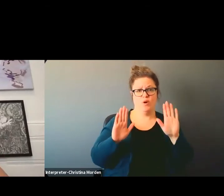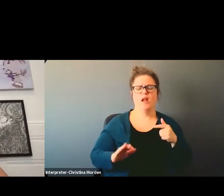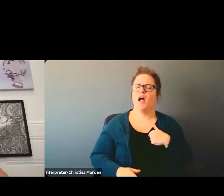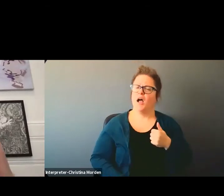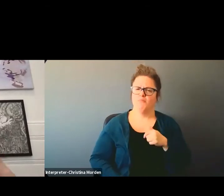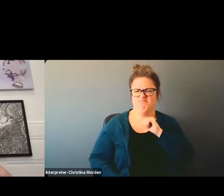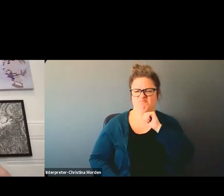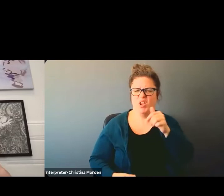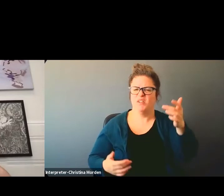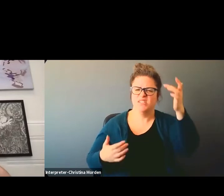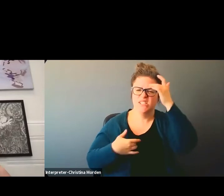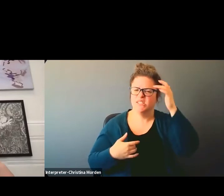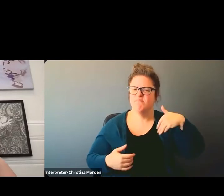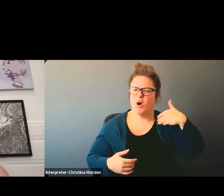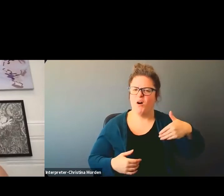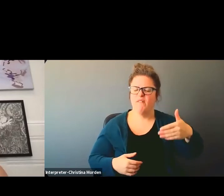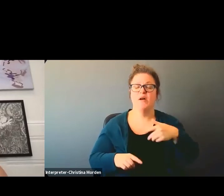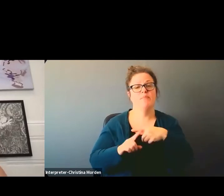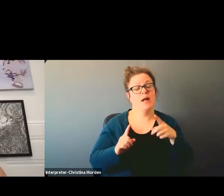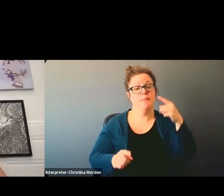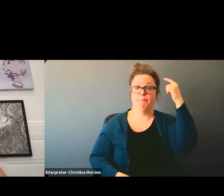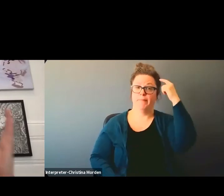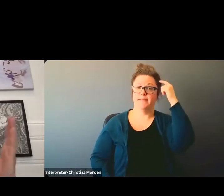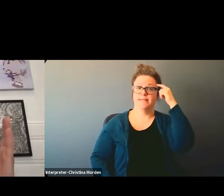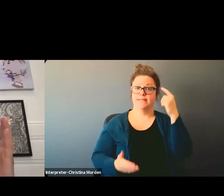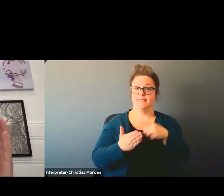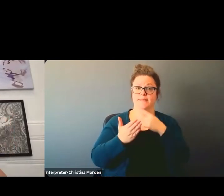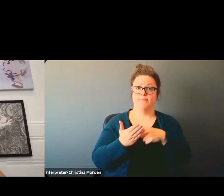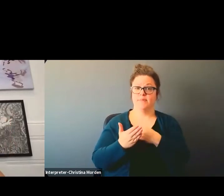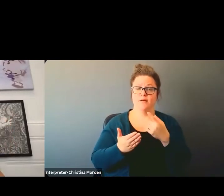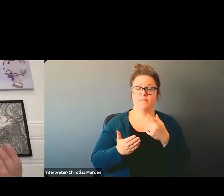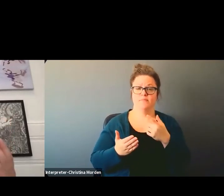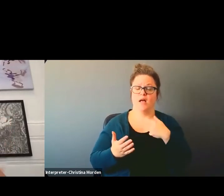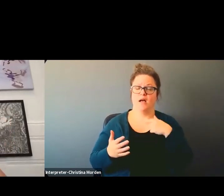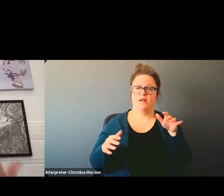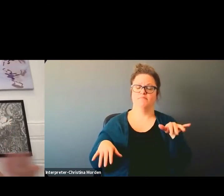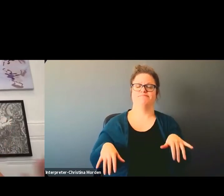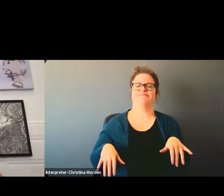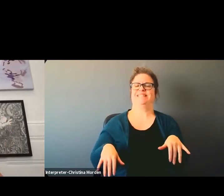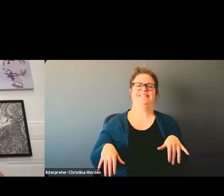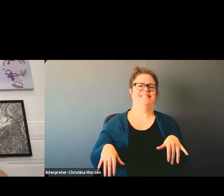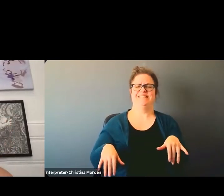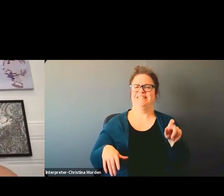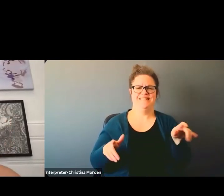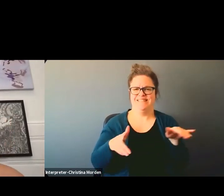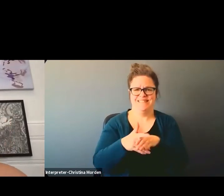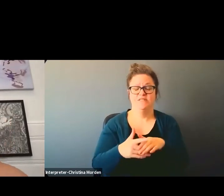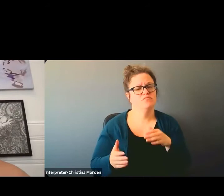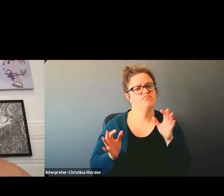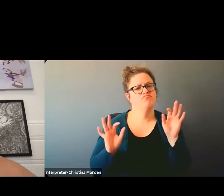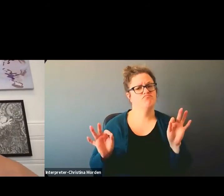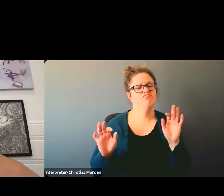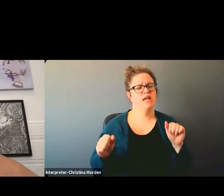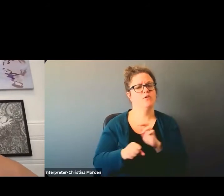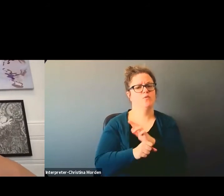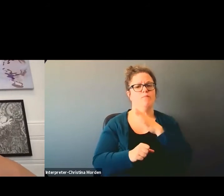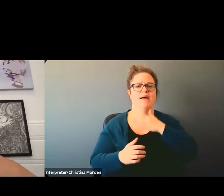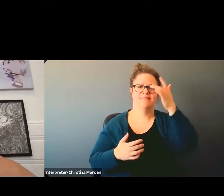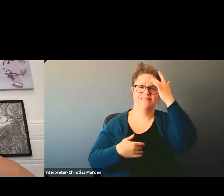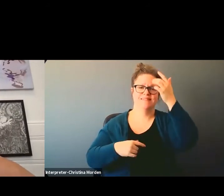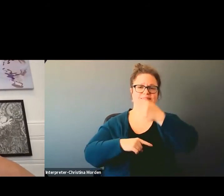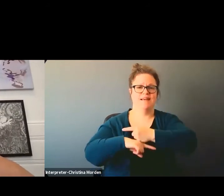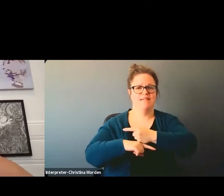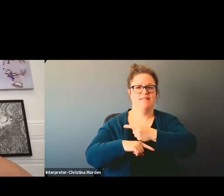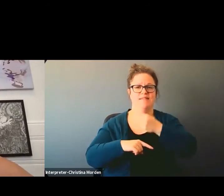immune system, but mentally I have days where I can't do anything. And so it's great that I can use those for mental health days.